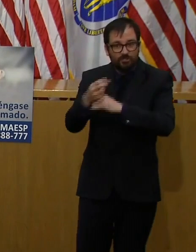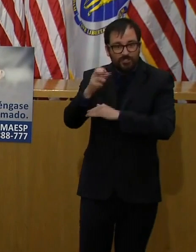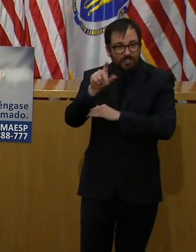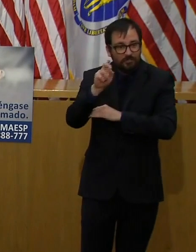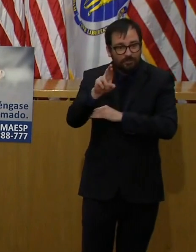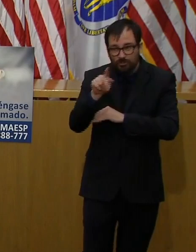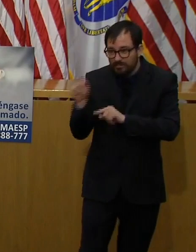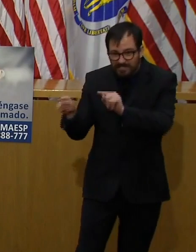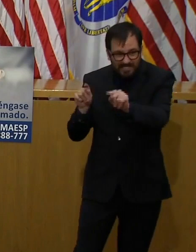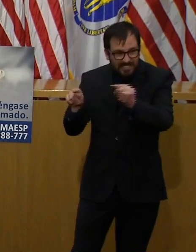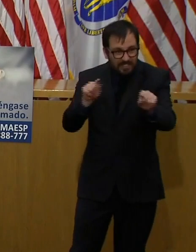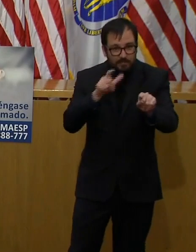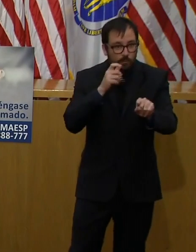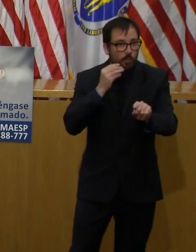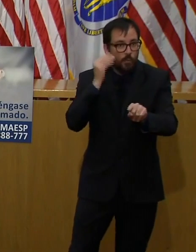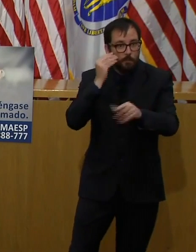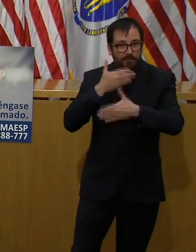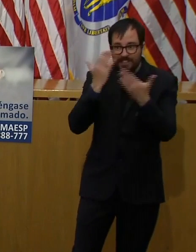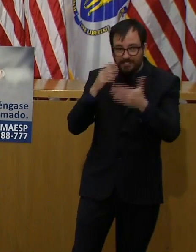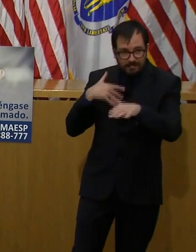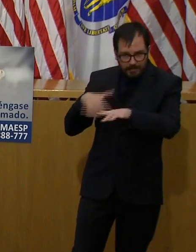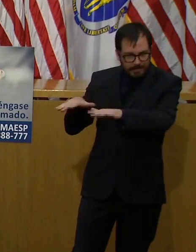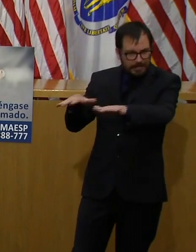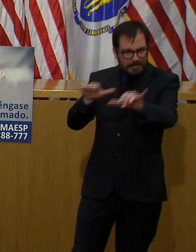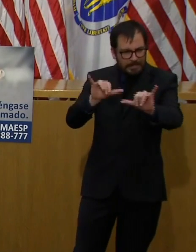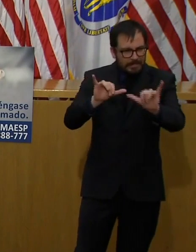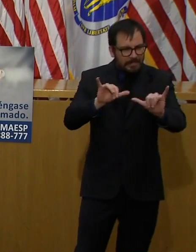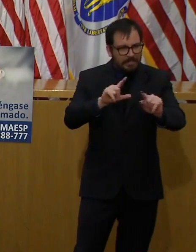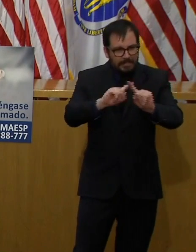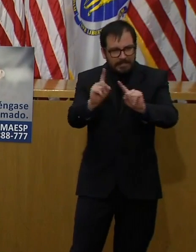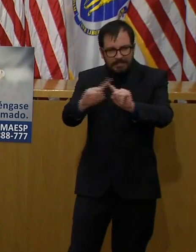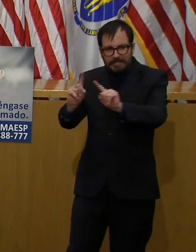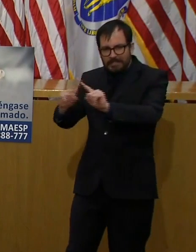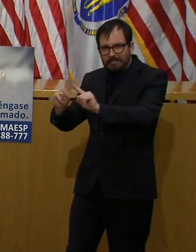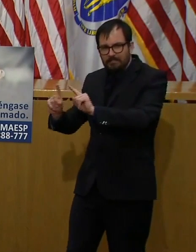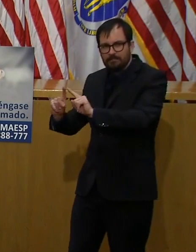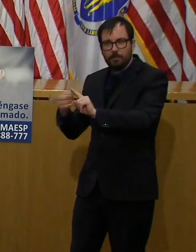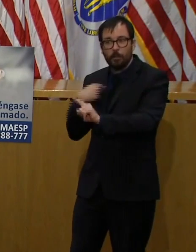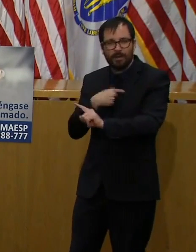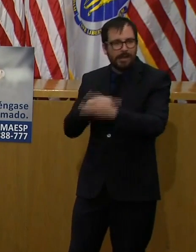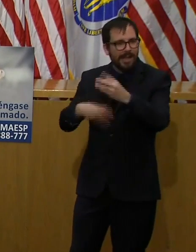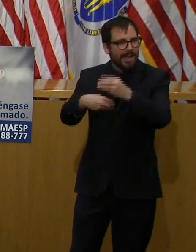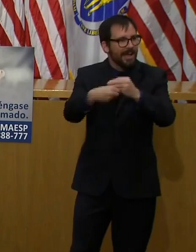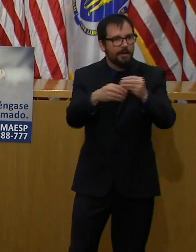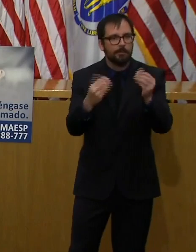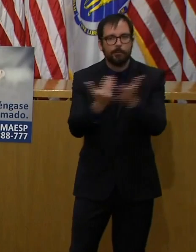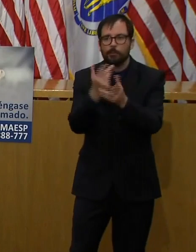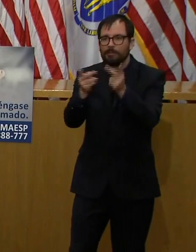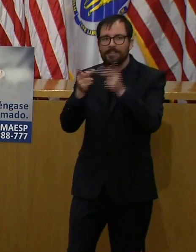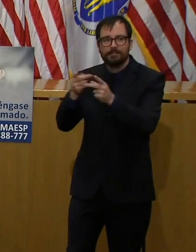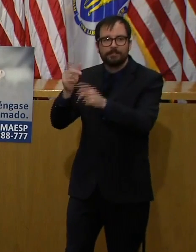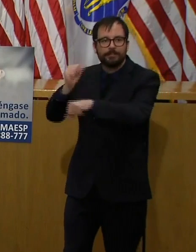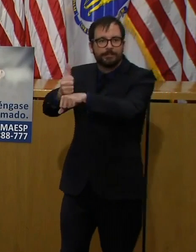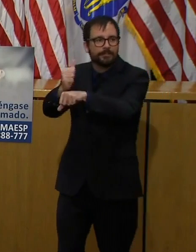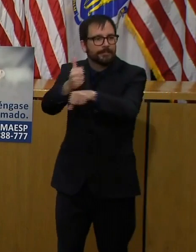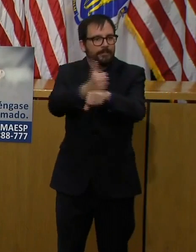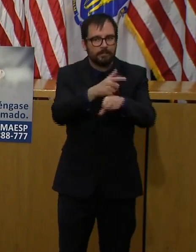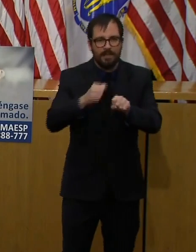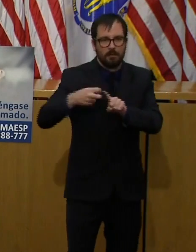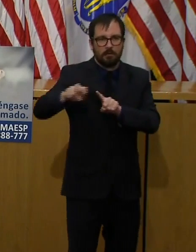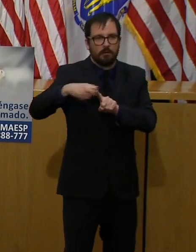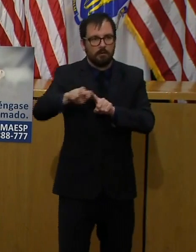alternative sites. I'll use Brockton as an example. So we worked with the mayor, with Father Bills, and the